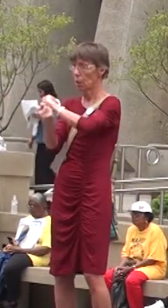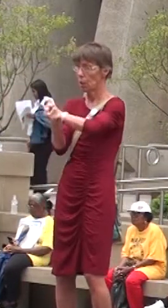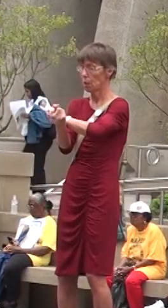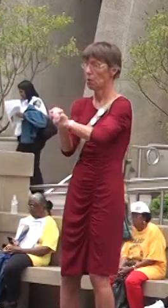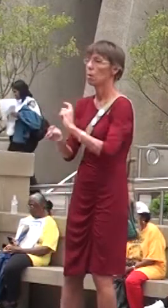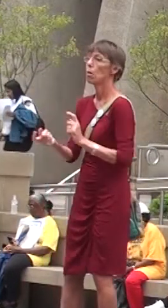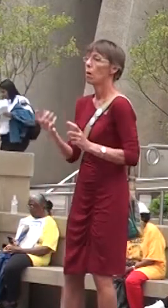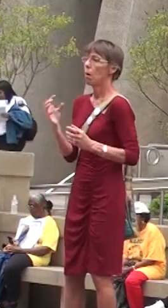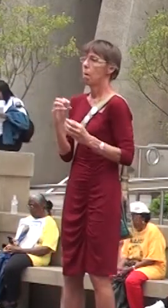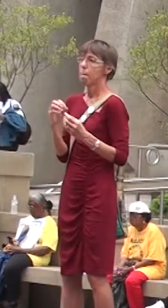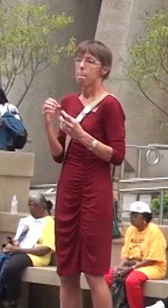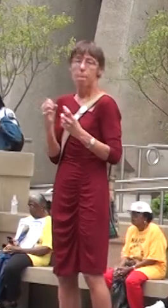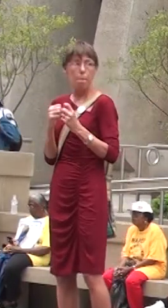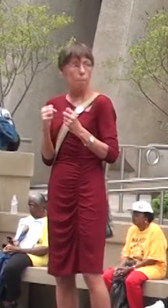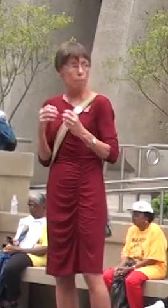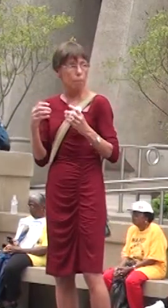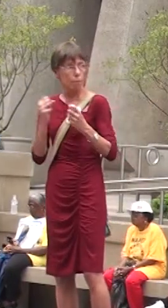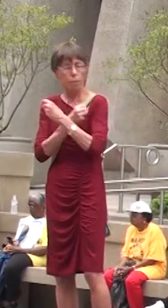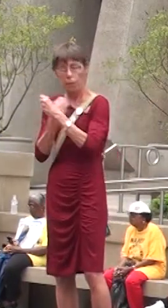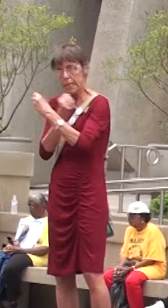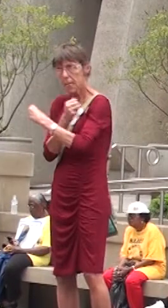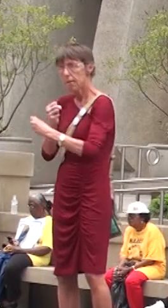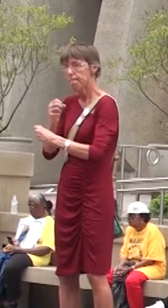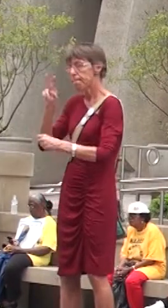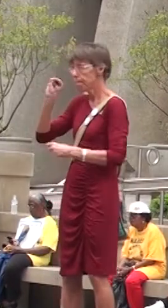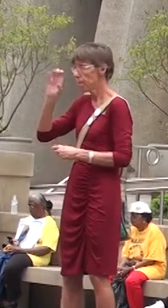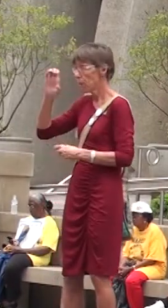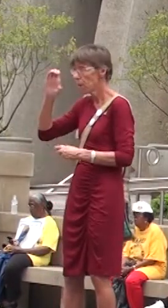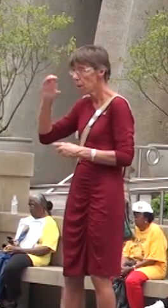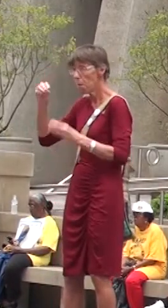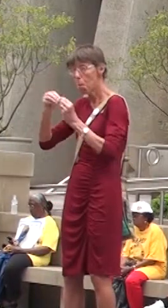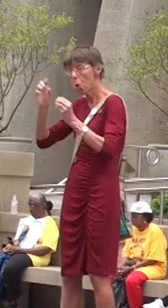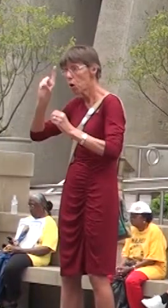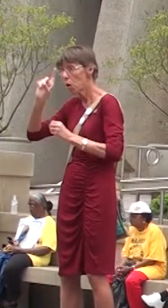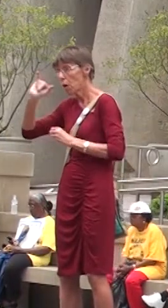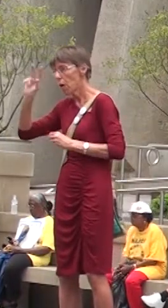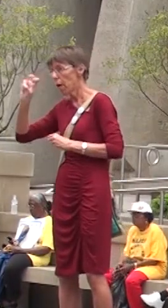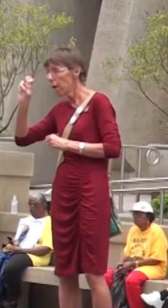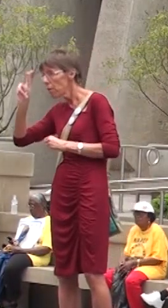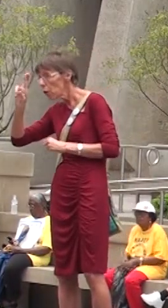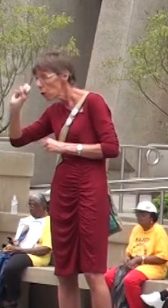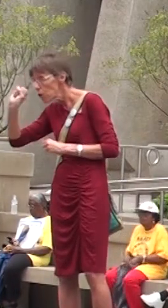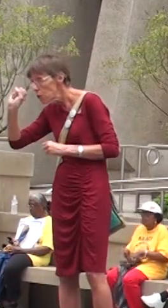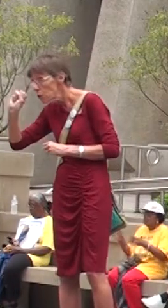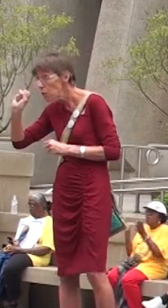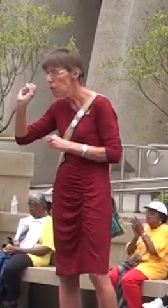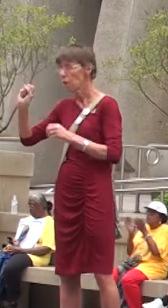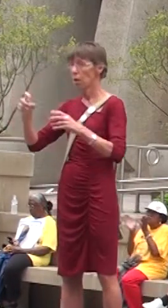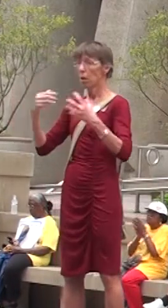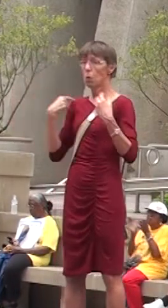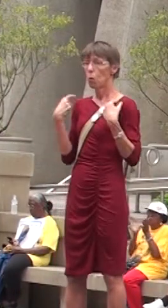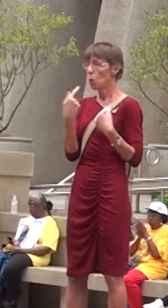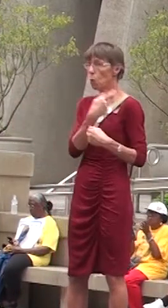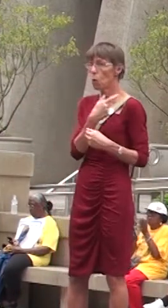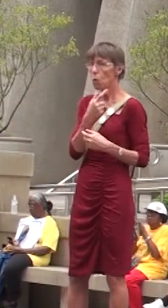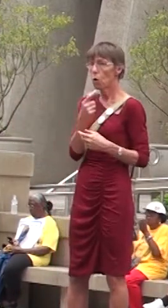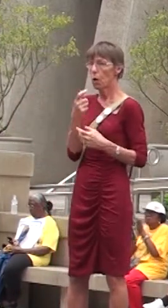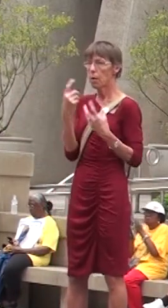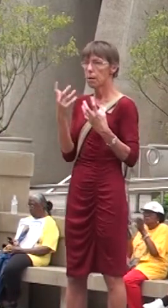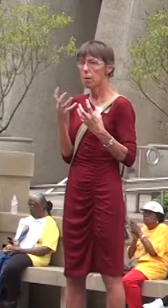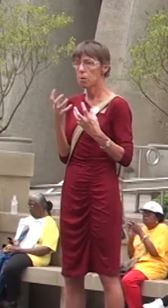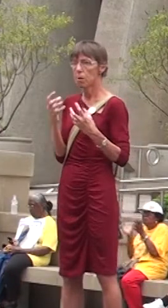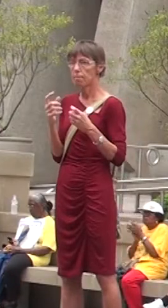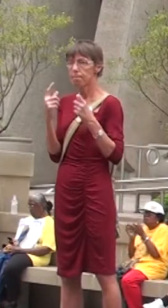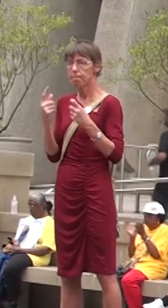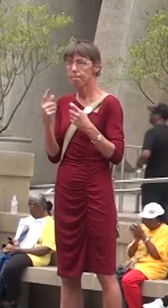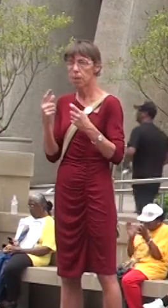more diverse, more committed to social justice, and more together than ever before. They